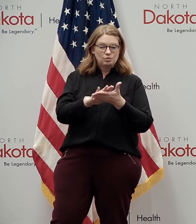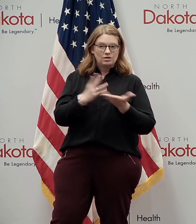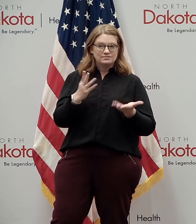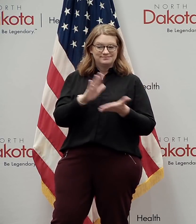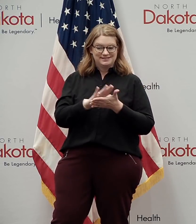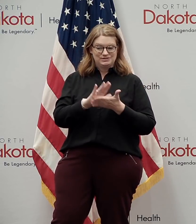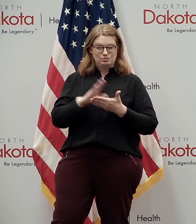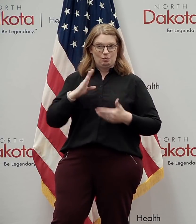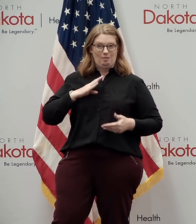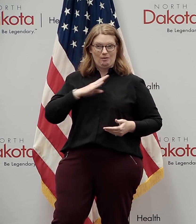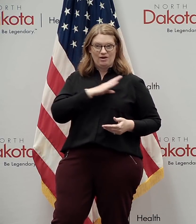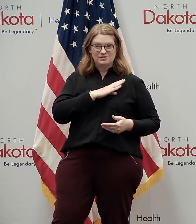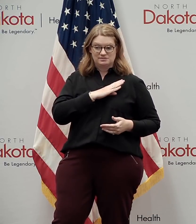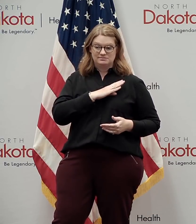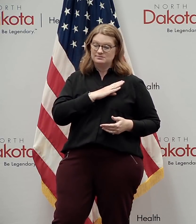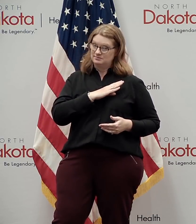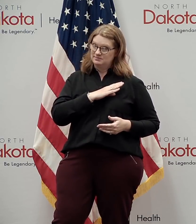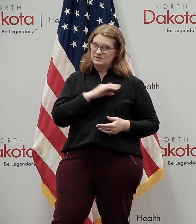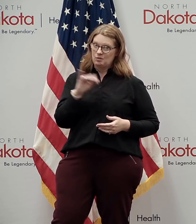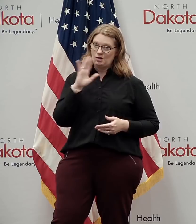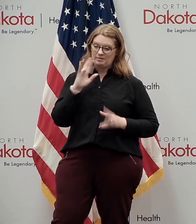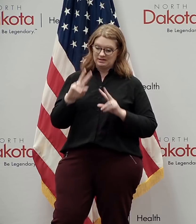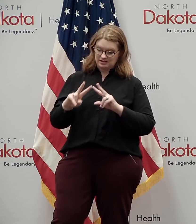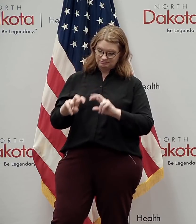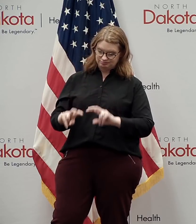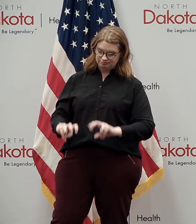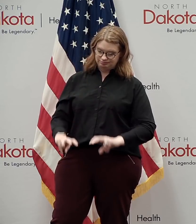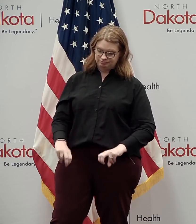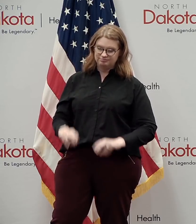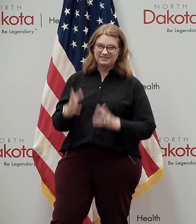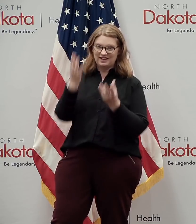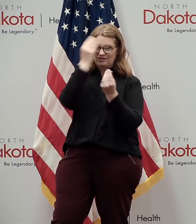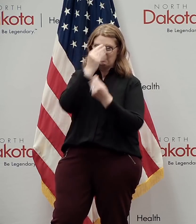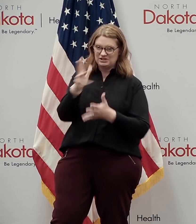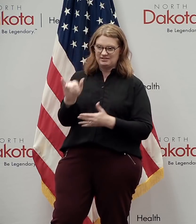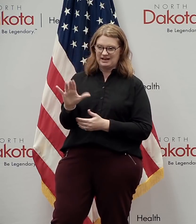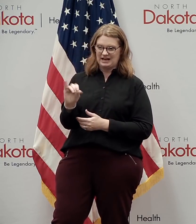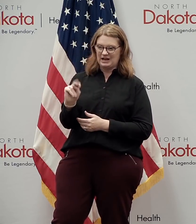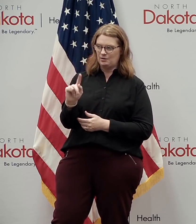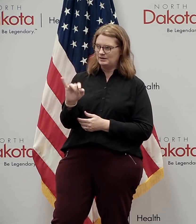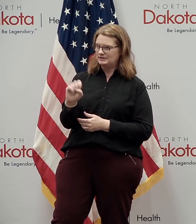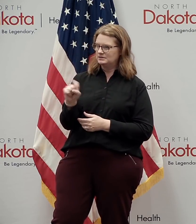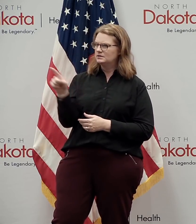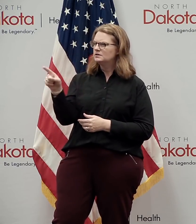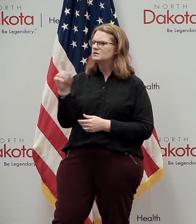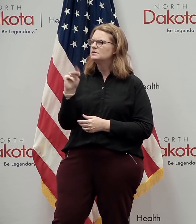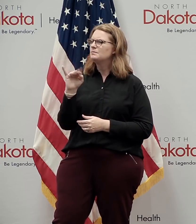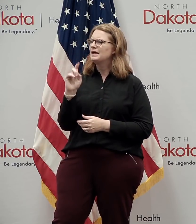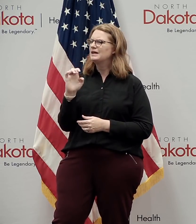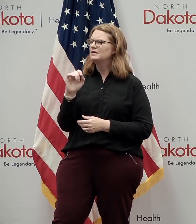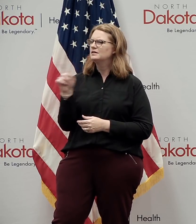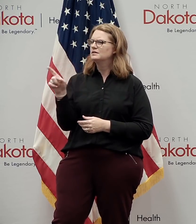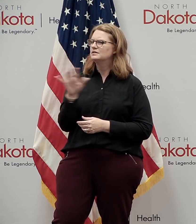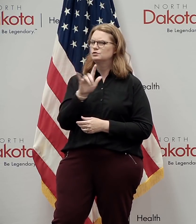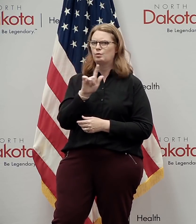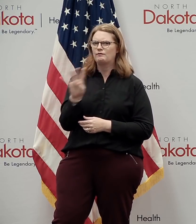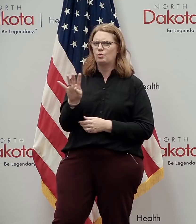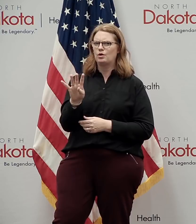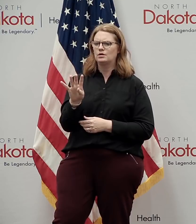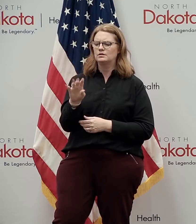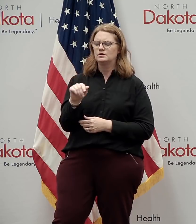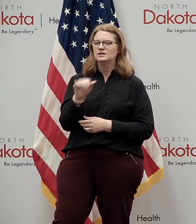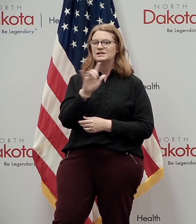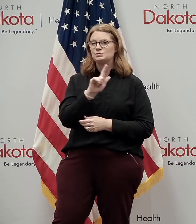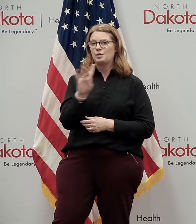boards will be looking at the data in the counties. I think the number, Mike, you've got the number there. Do we have 24? We